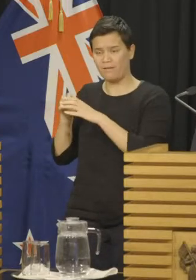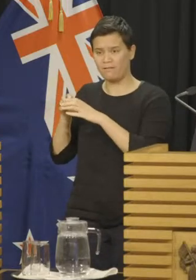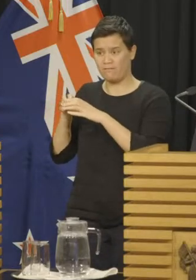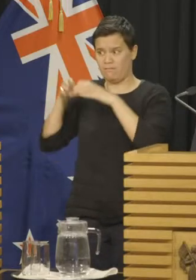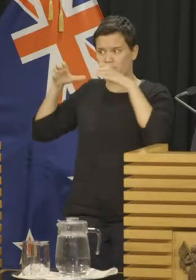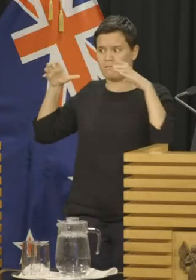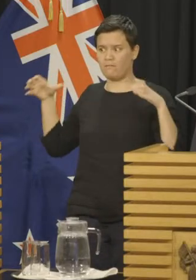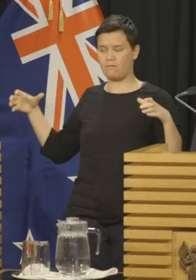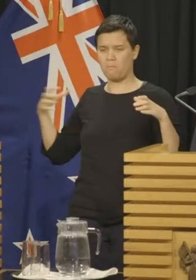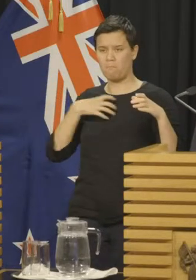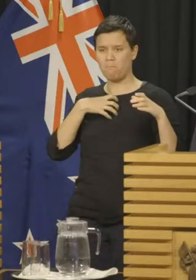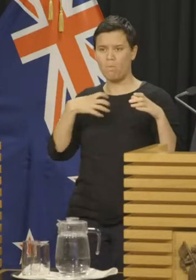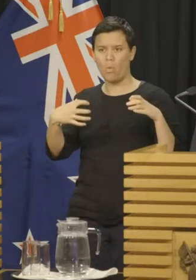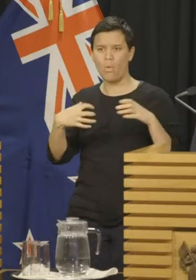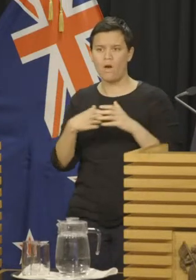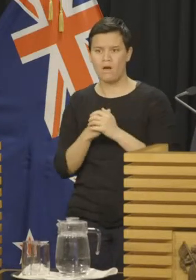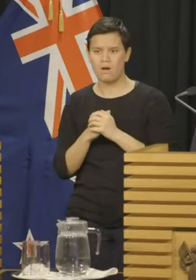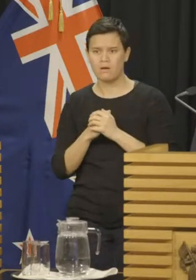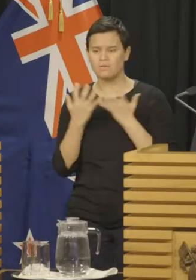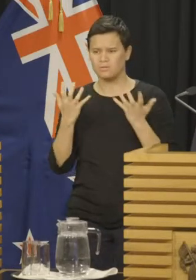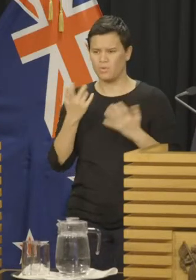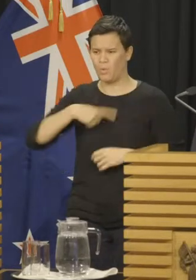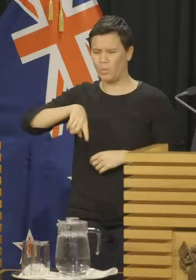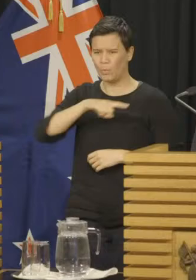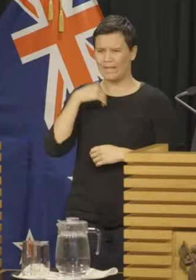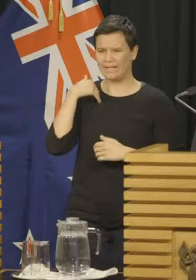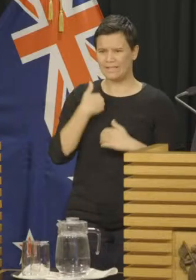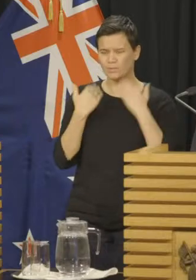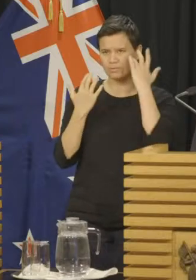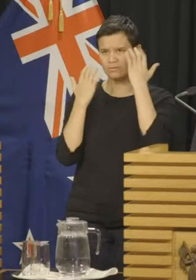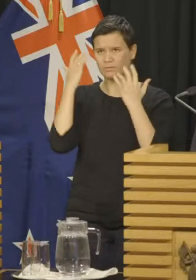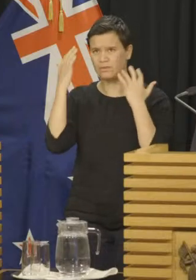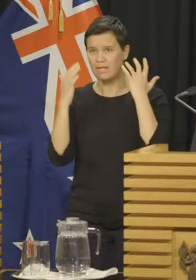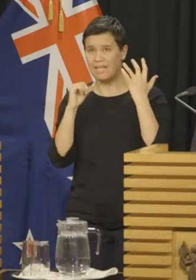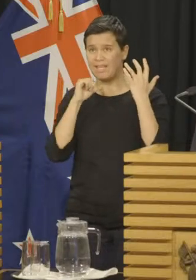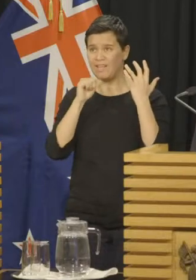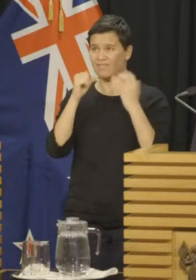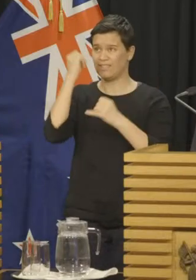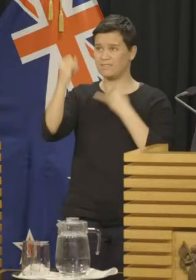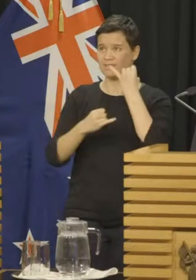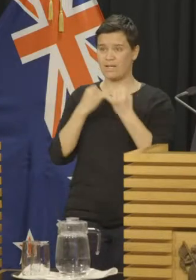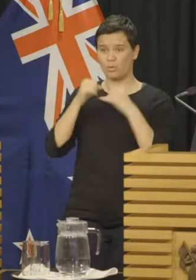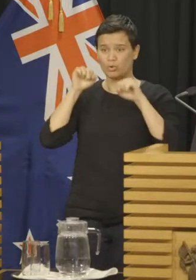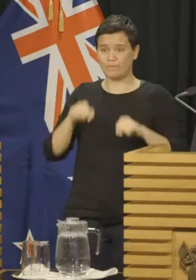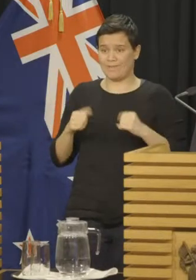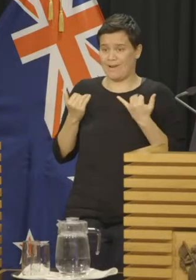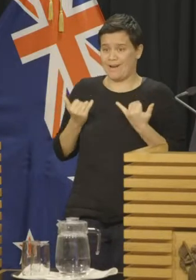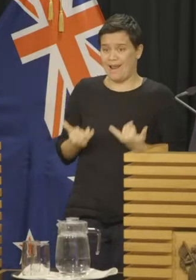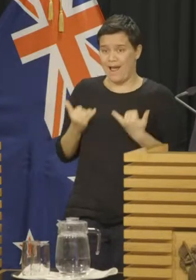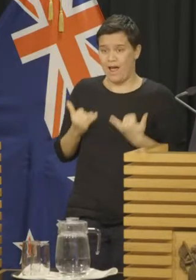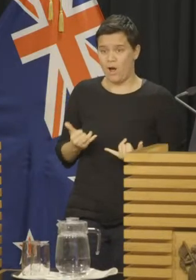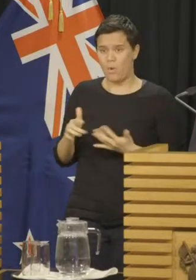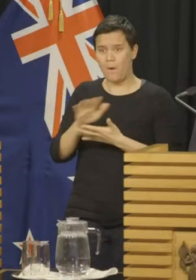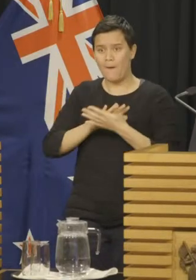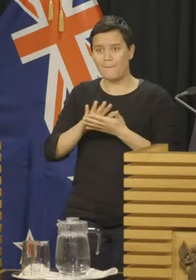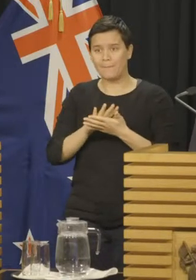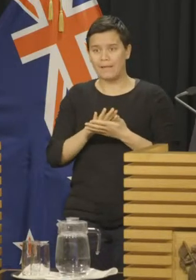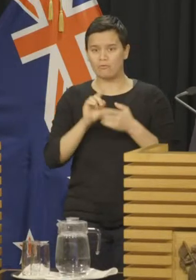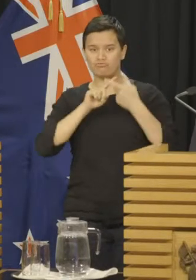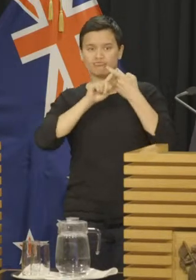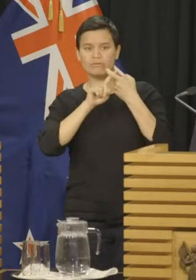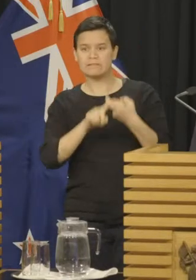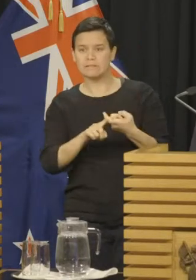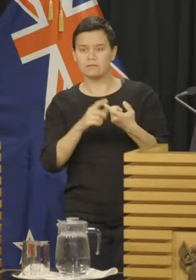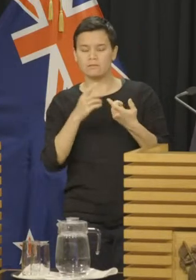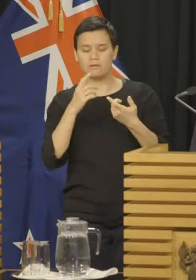to an initiative that A, means that we have other people who can't come in first, but B, means that we might have quality control